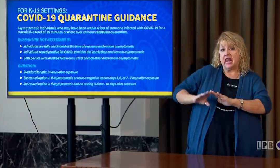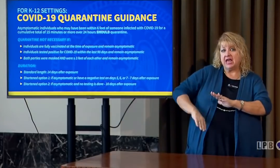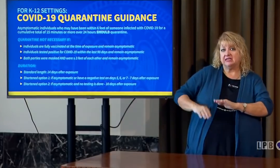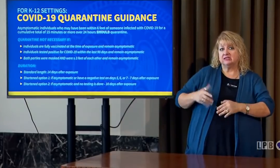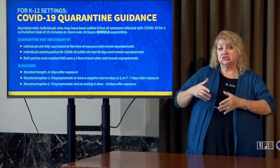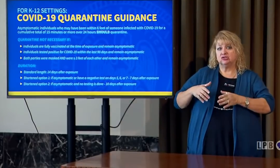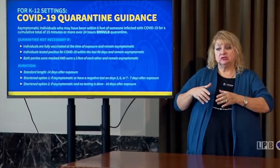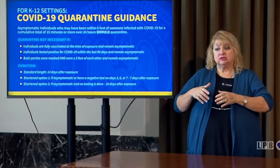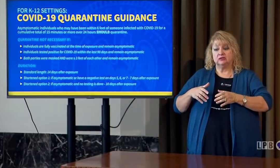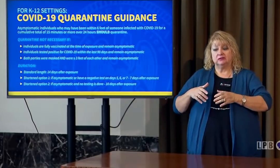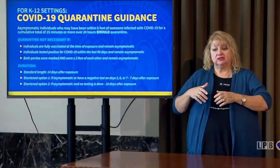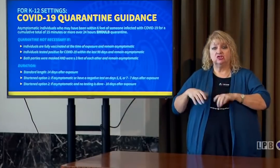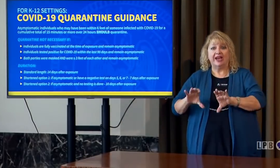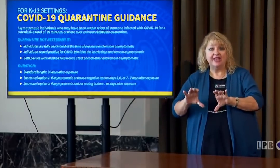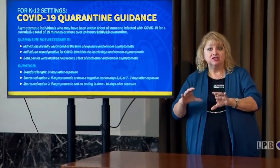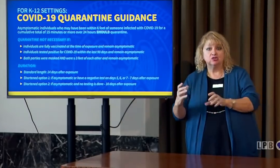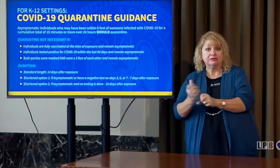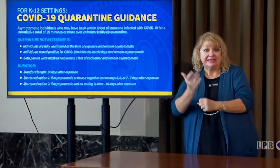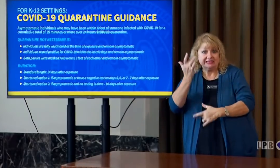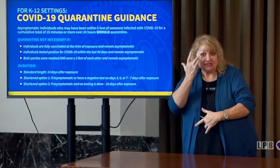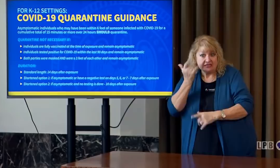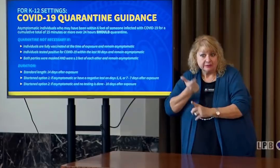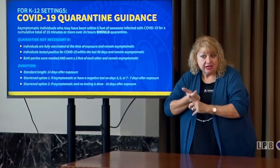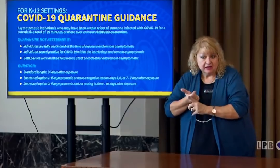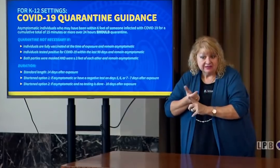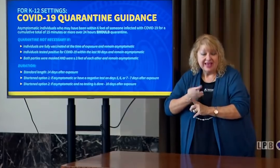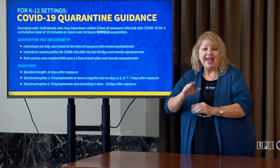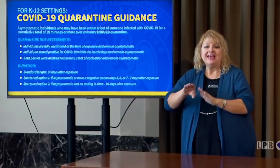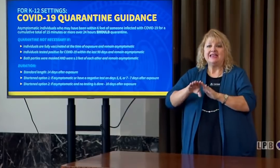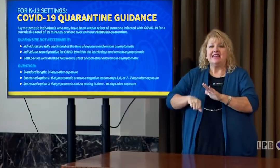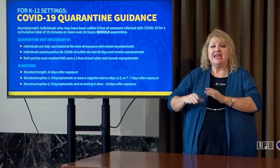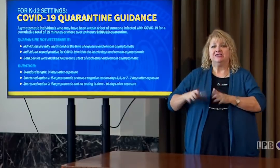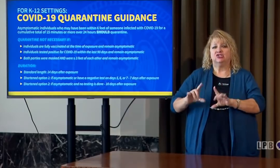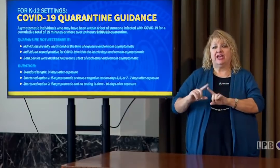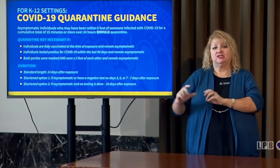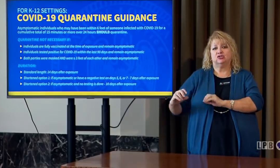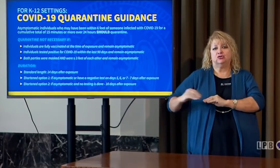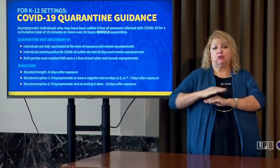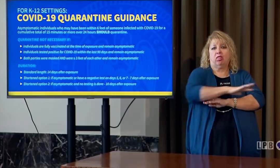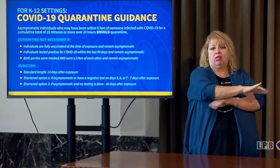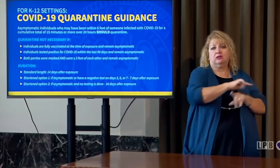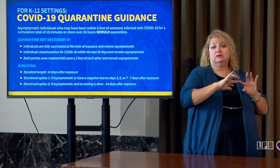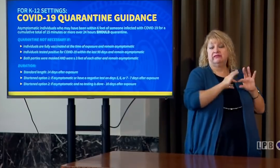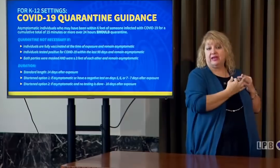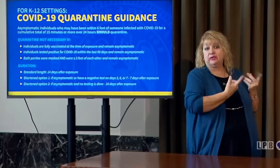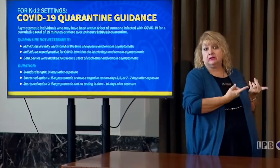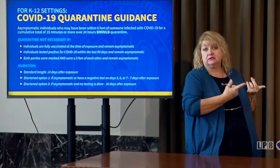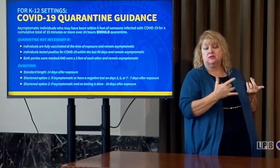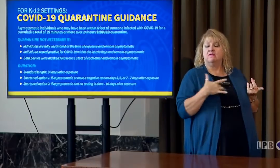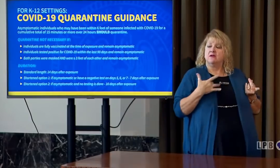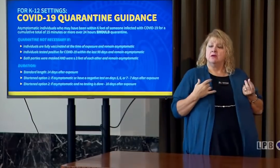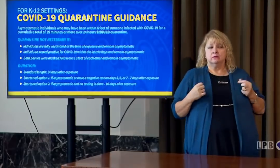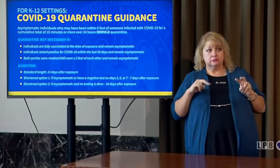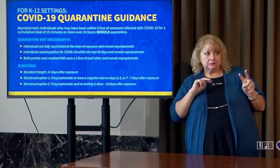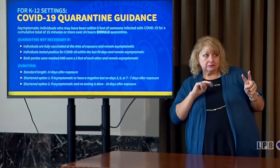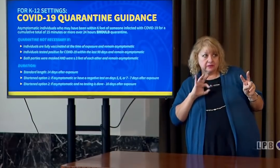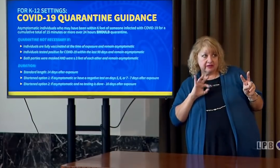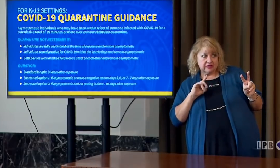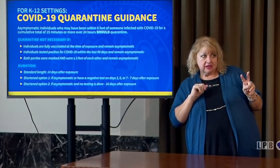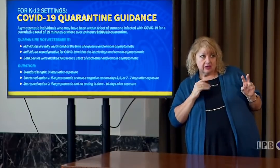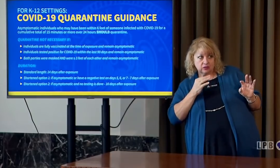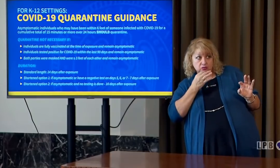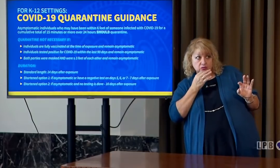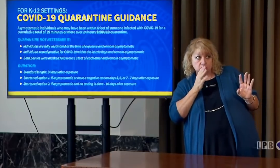of bringing that virus home to their family, which we know happens, unfortunately. So very encouraged that it looks like in the